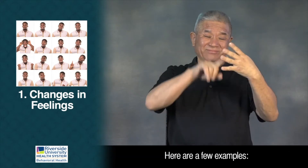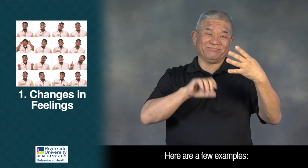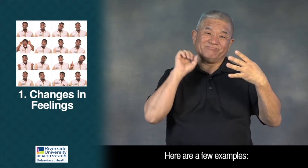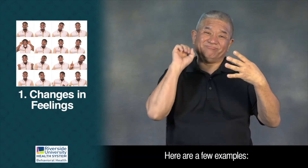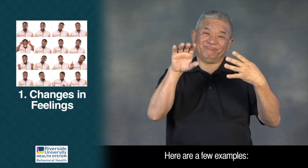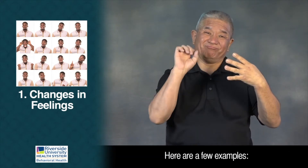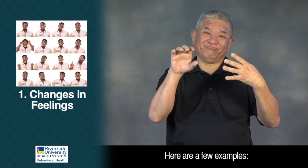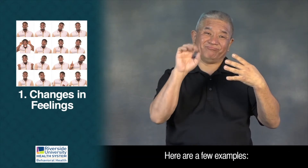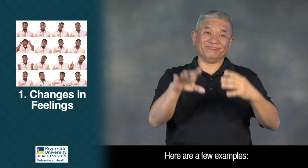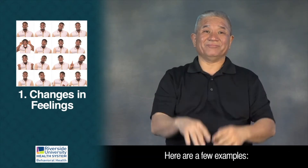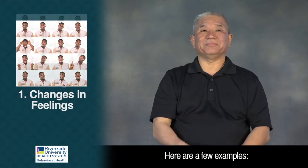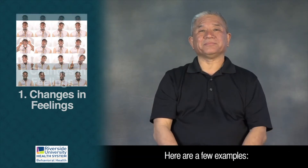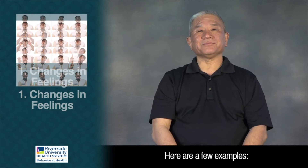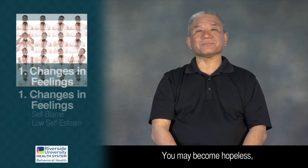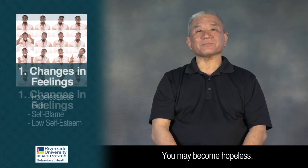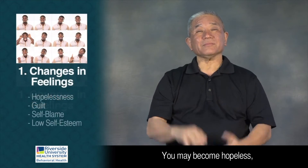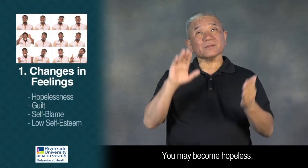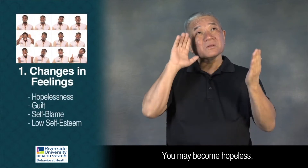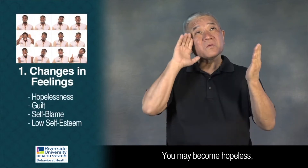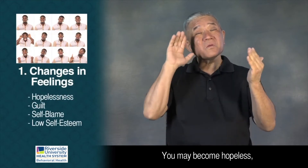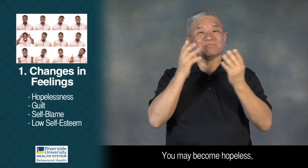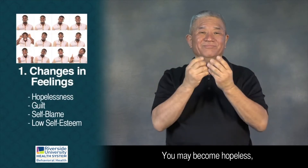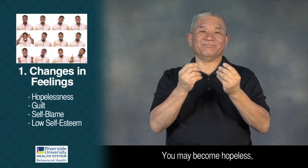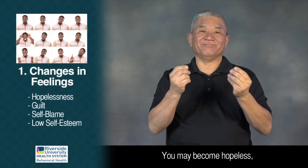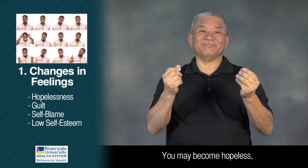Here are a few examples. You may become hopeless.